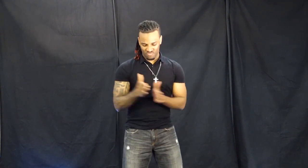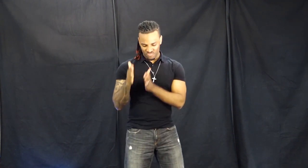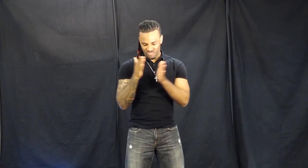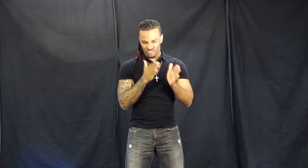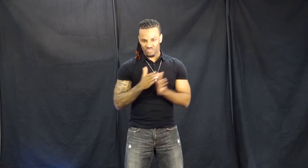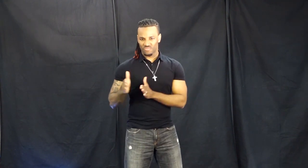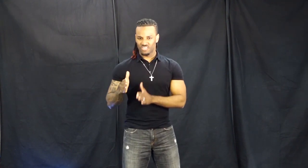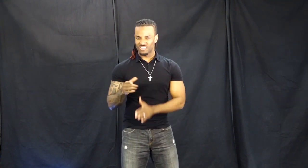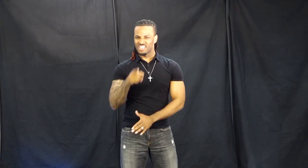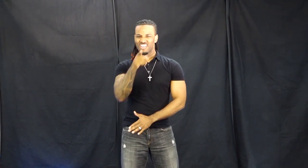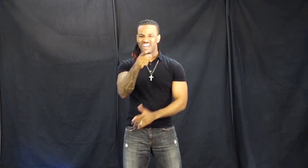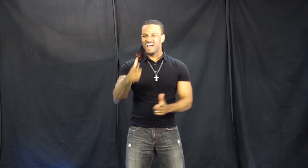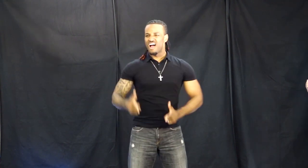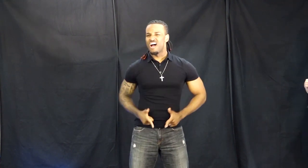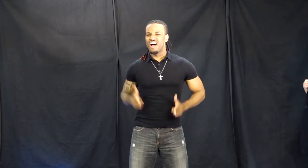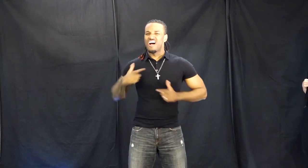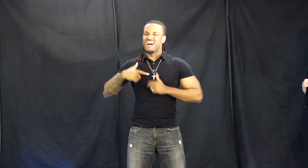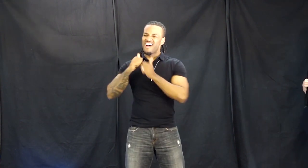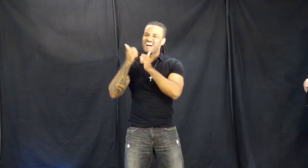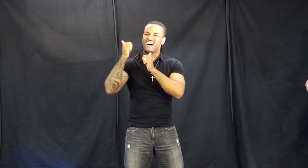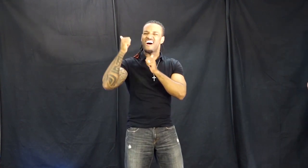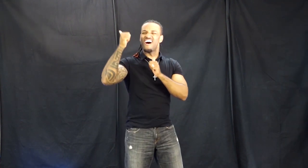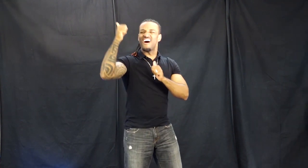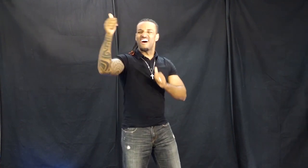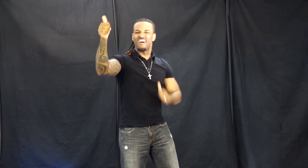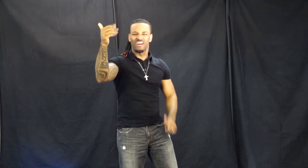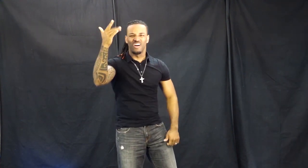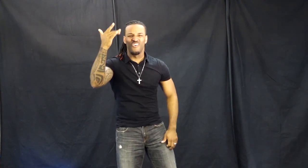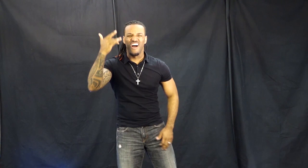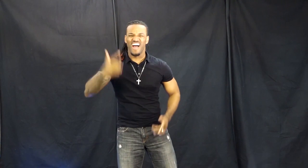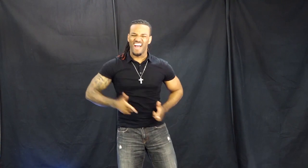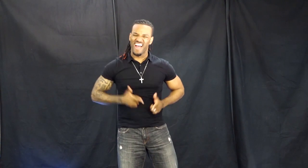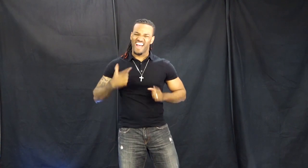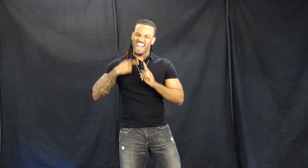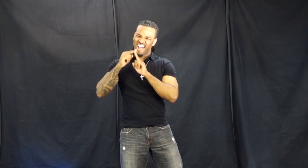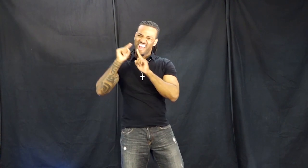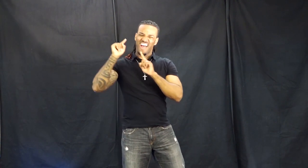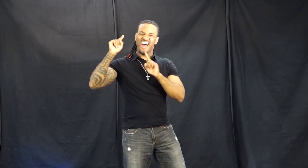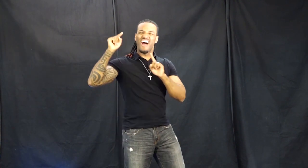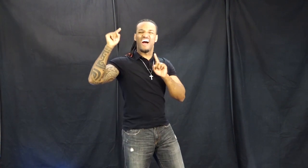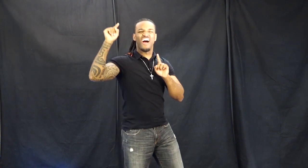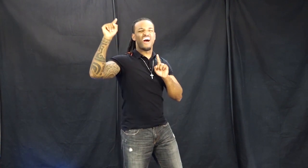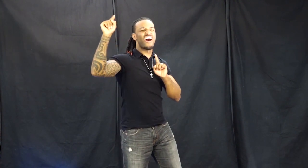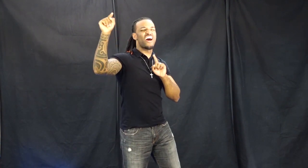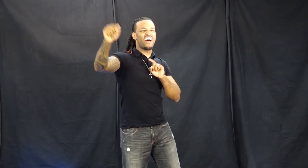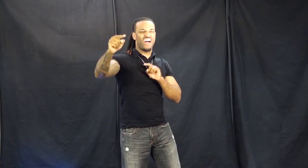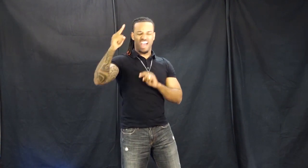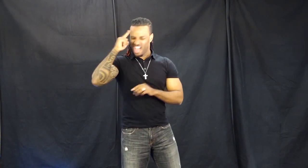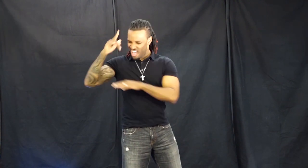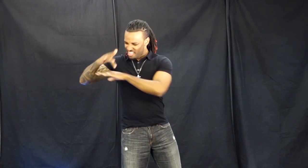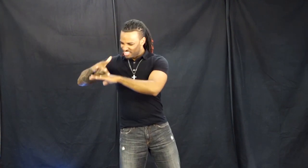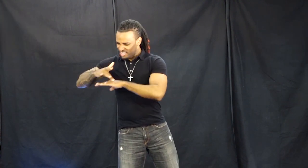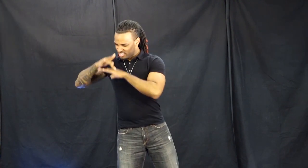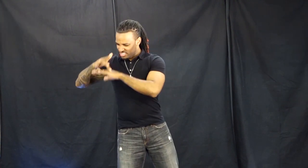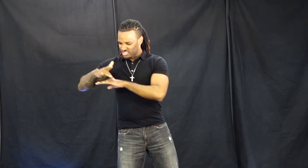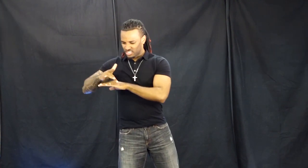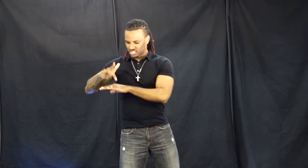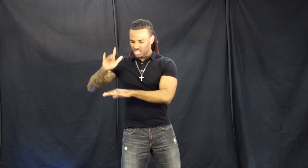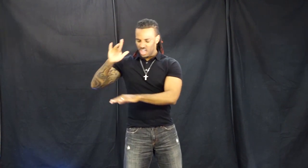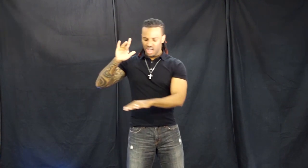Dunsinane. And there you are an ocean away. Do you have to live an ocean away? Thoughts of you subside,